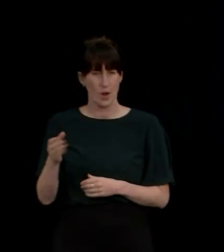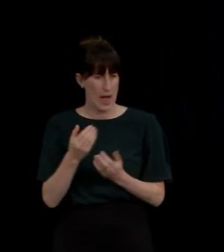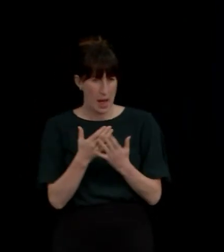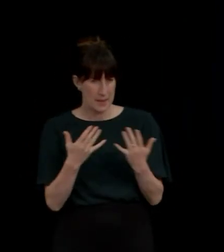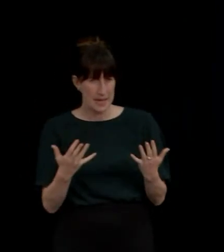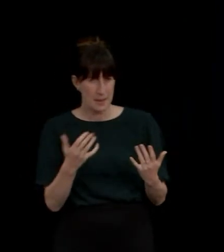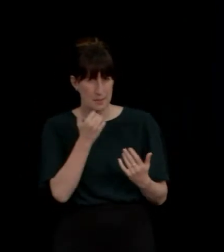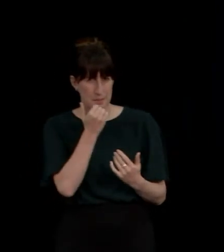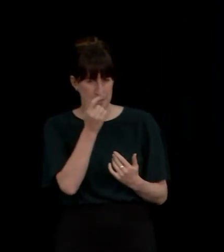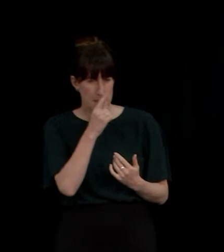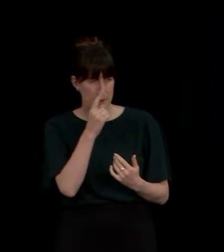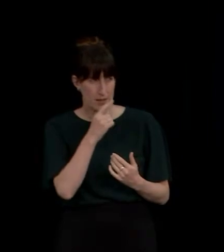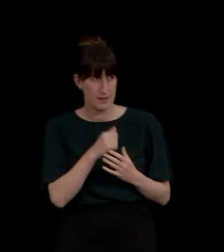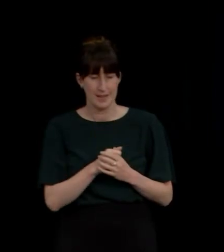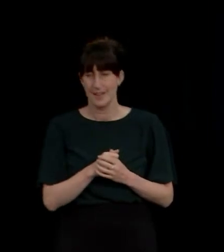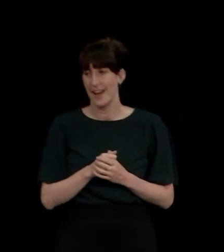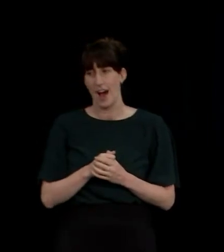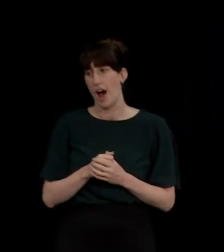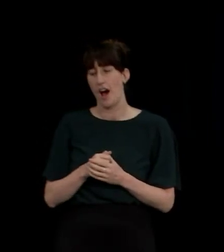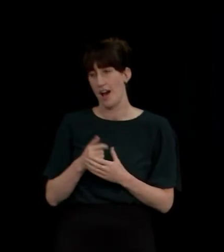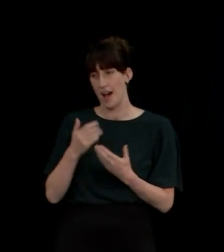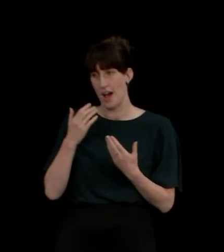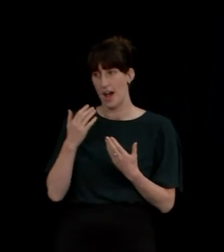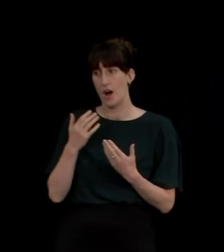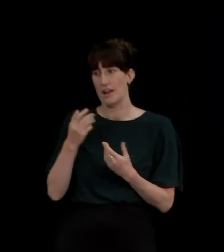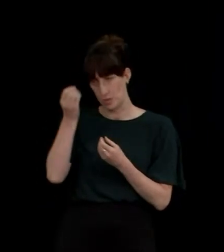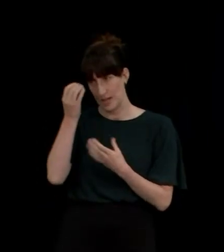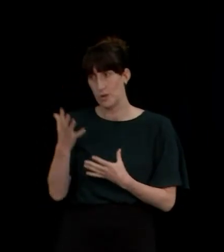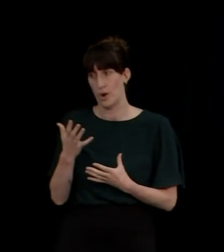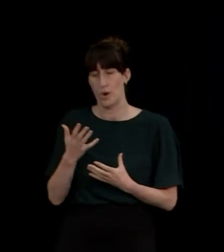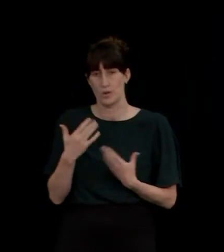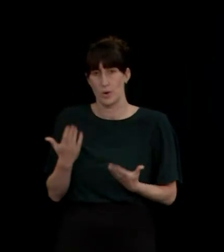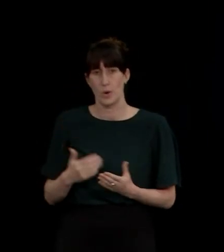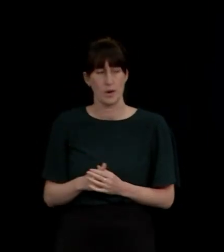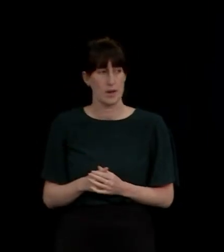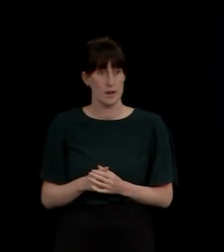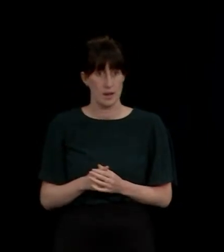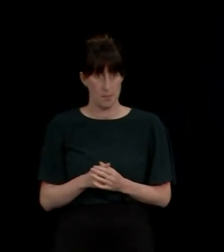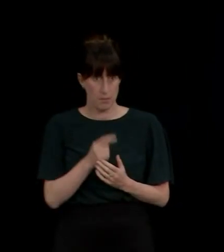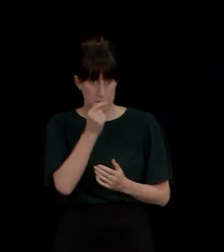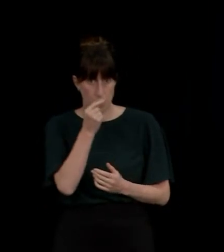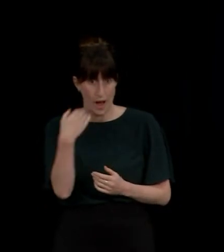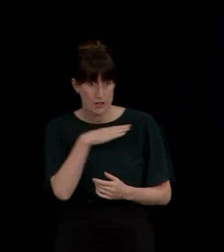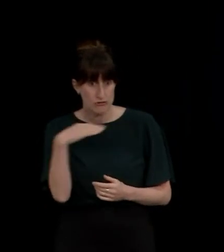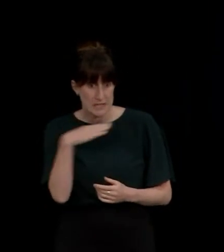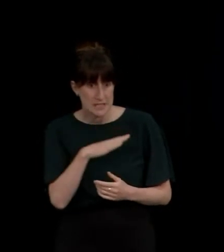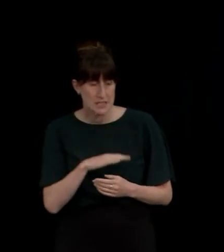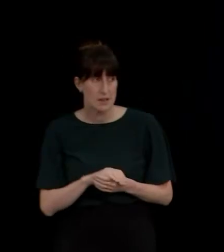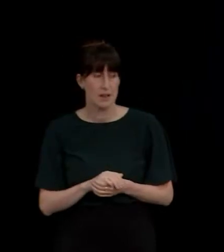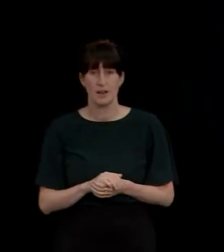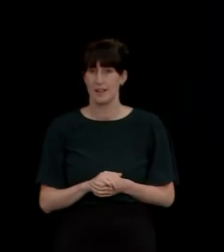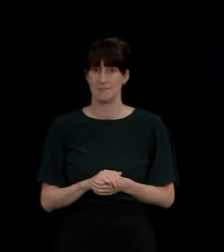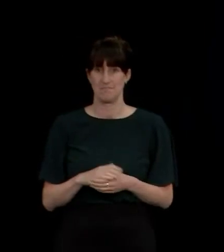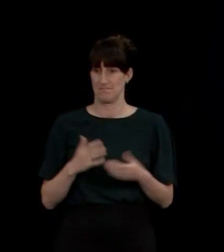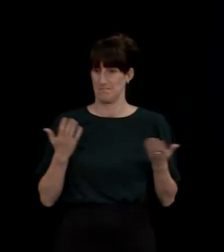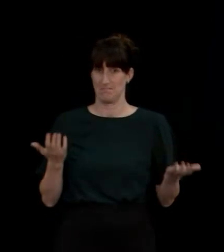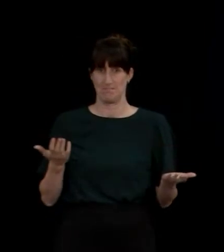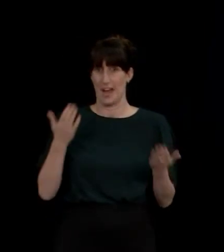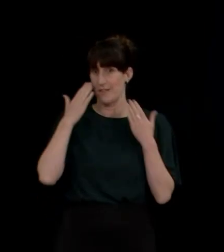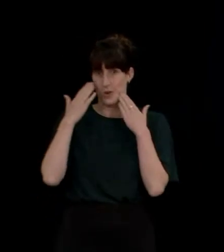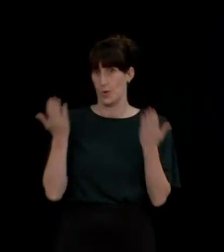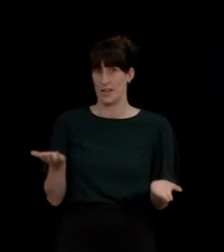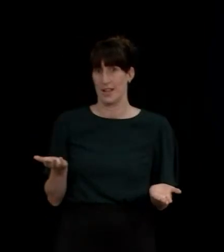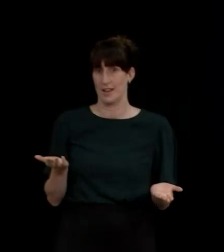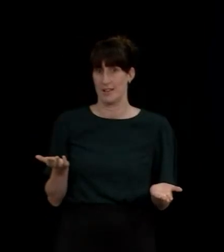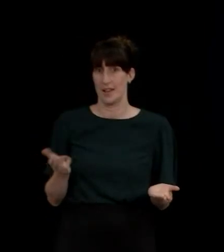talking Well, I'll have to come back to you. But I mean, potentially hundreds. I have no idea. I mean, it